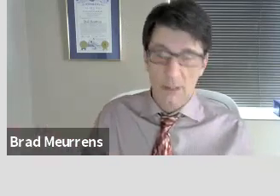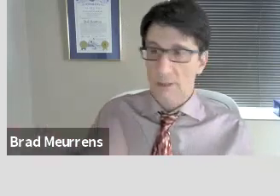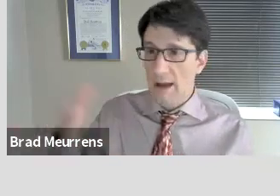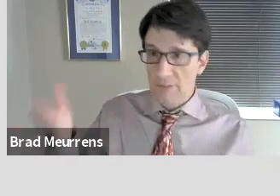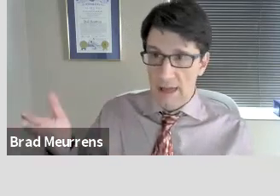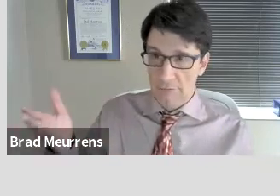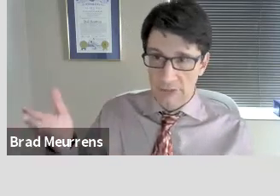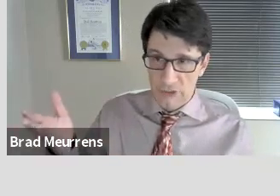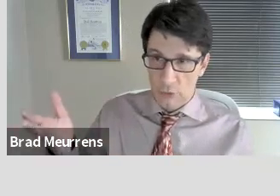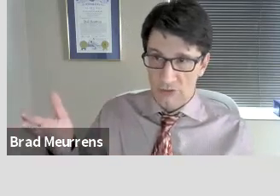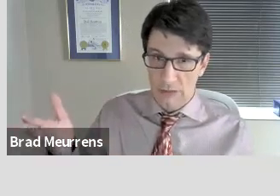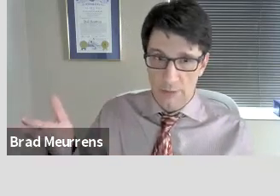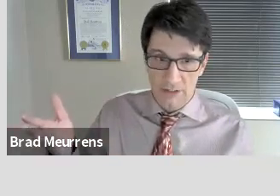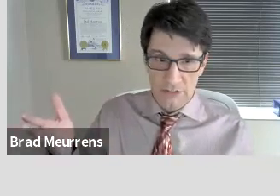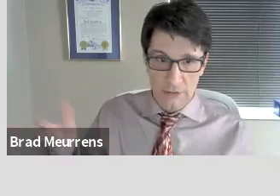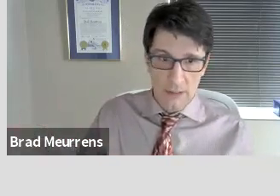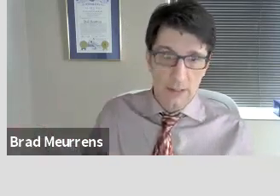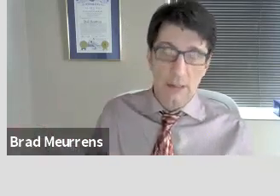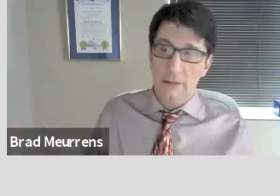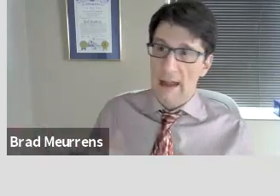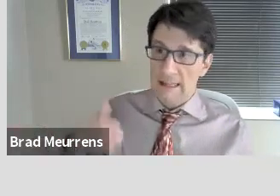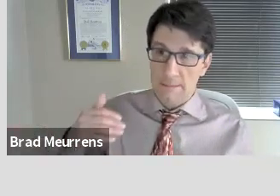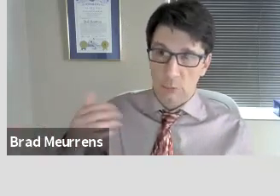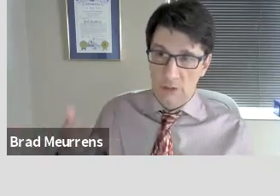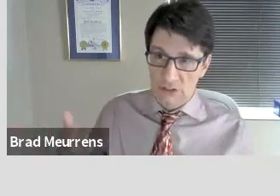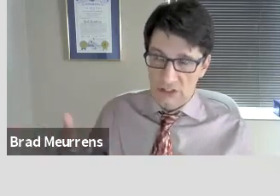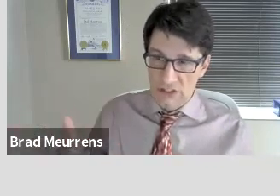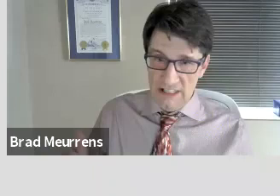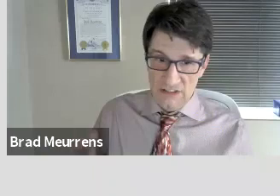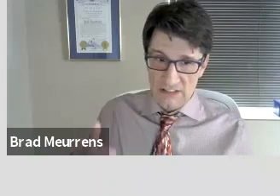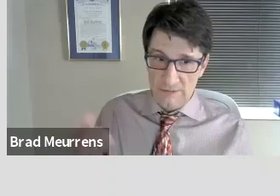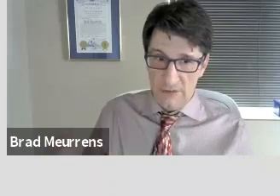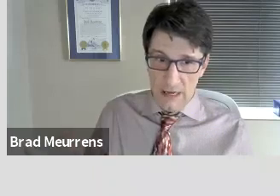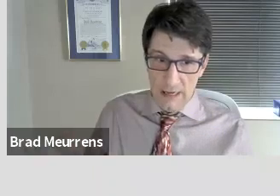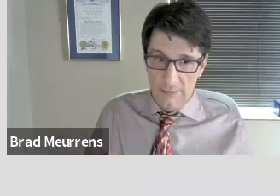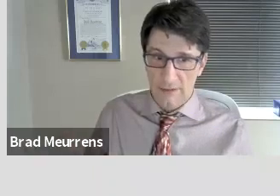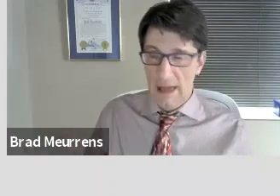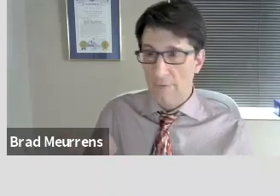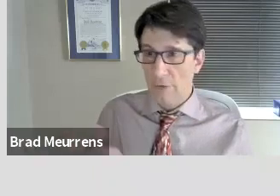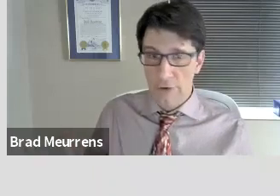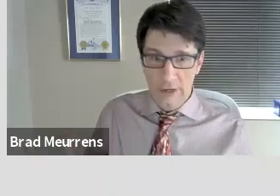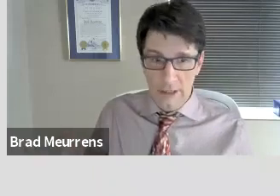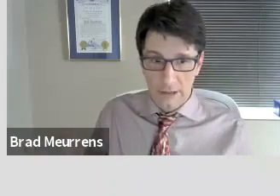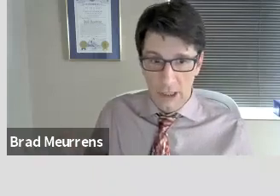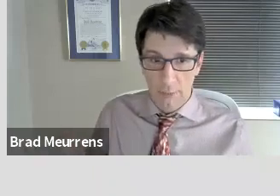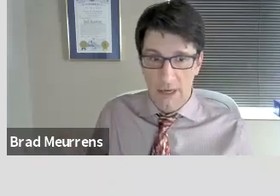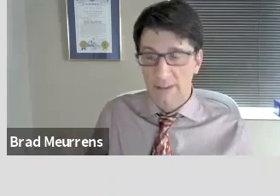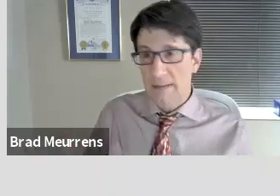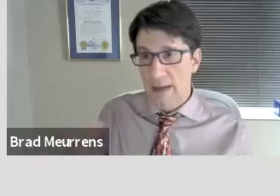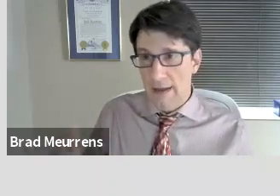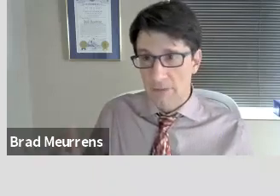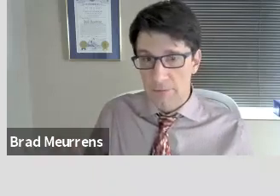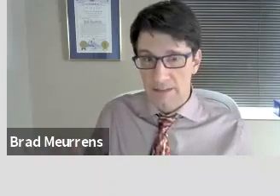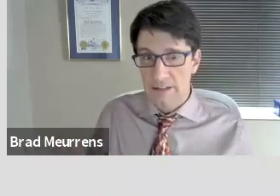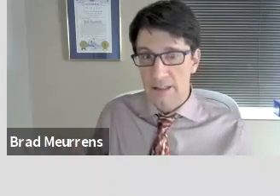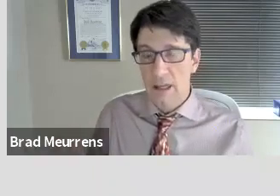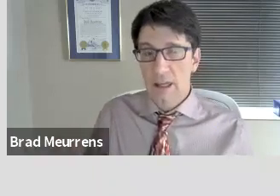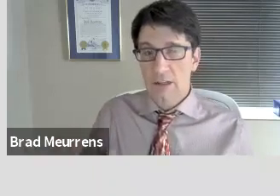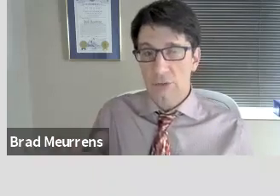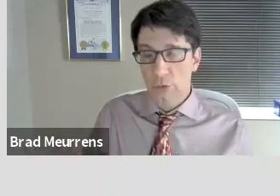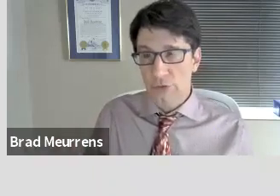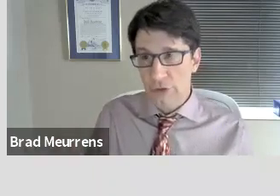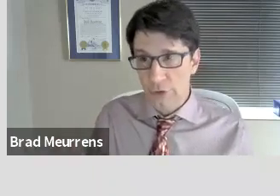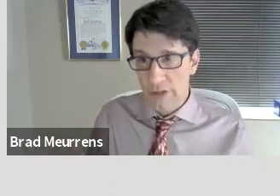poverty. They have to have resource limits. They have to be between 16 and 65, have earned income, and they have to meet